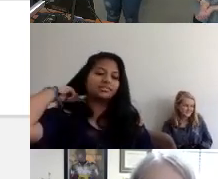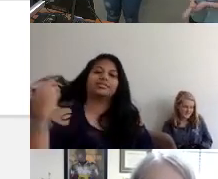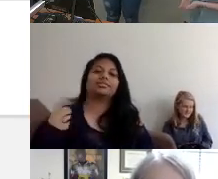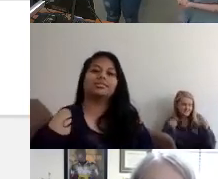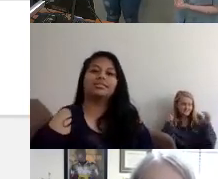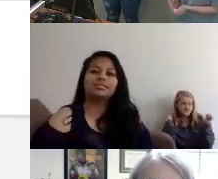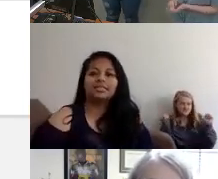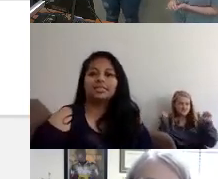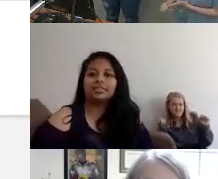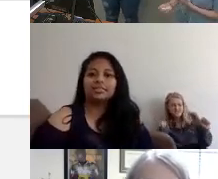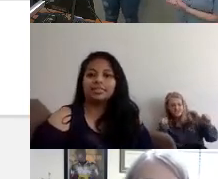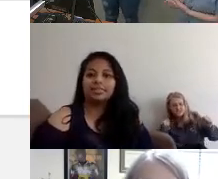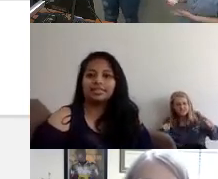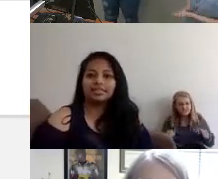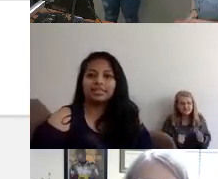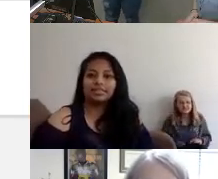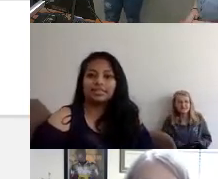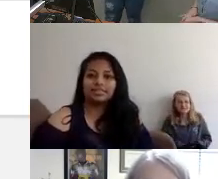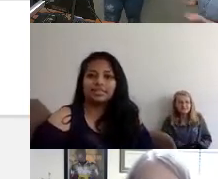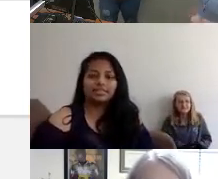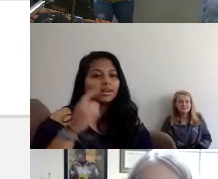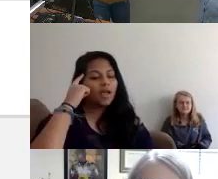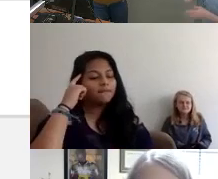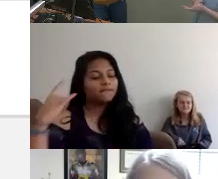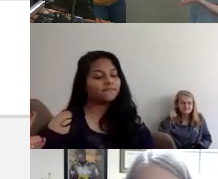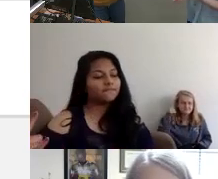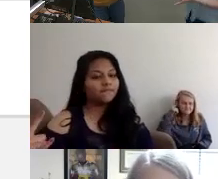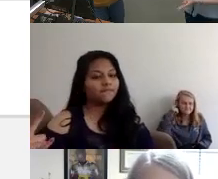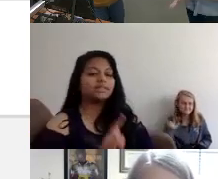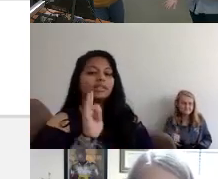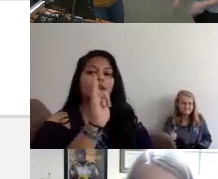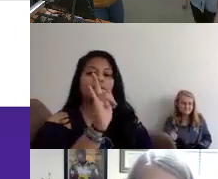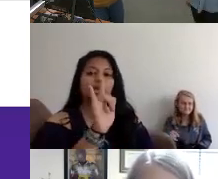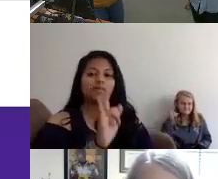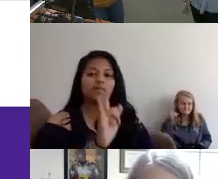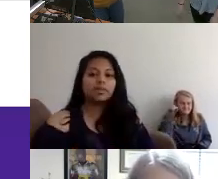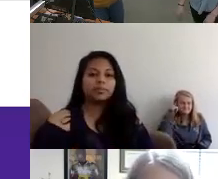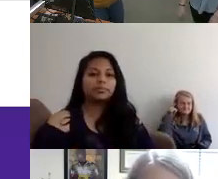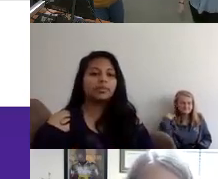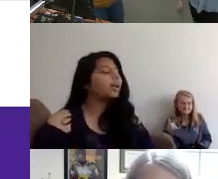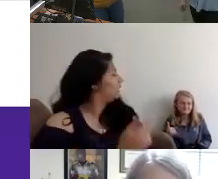And you don't know this, but you also know the sign for gold. Yay! Double signs.